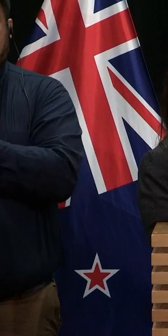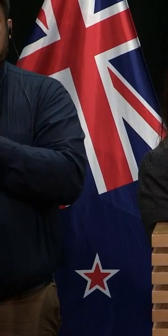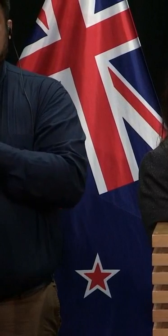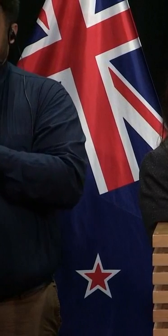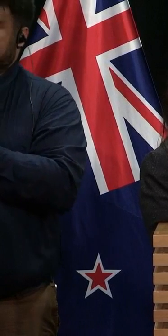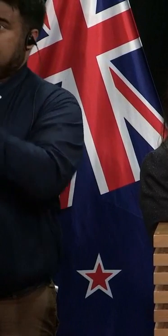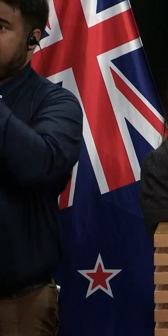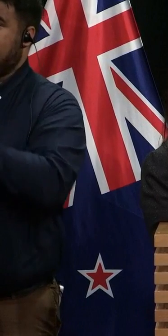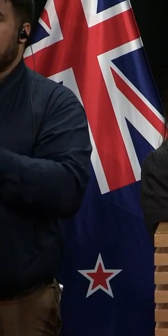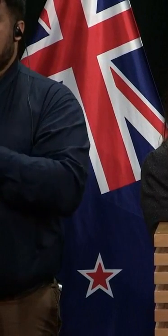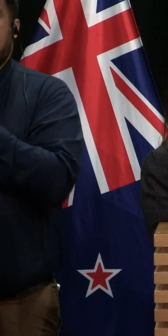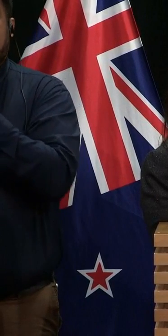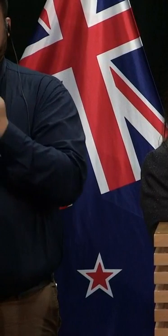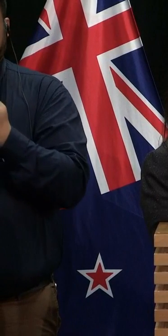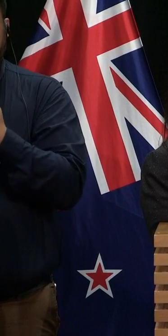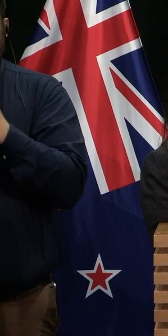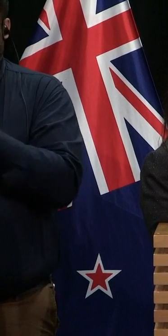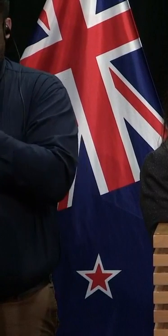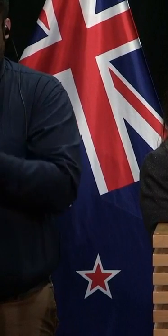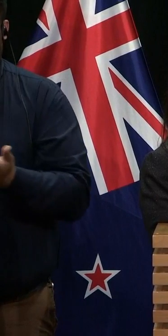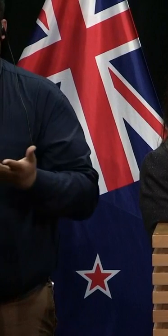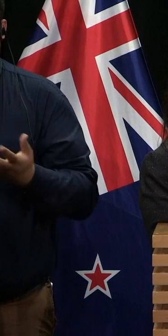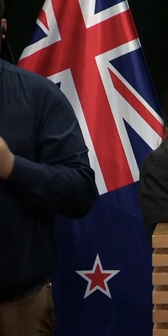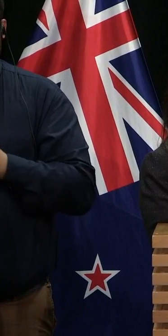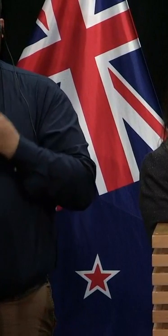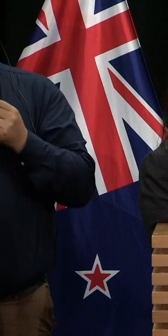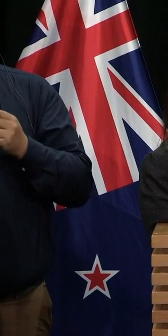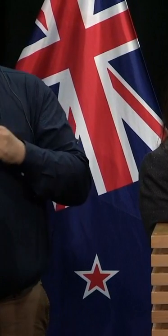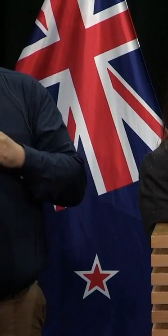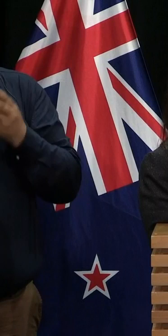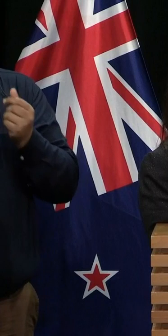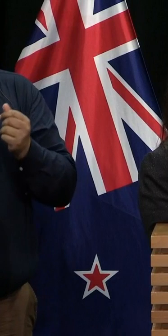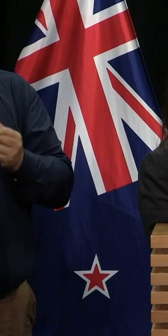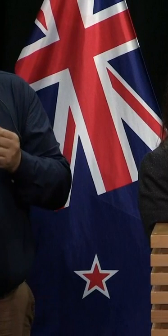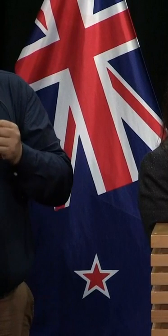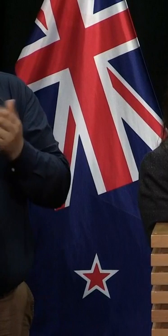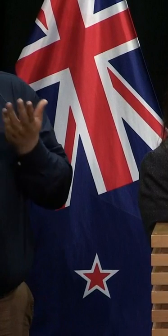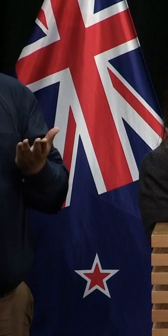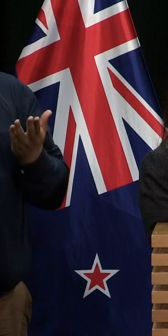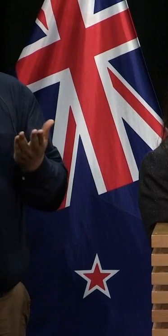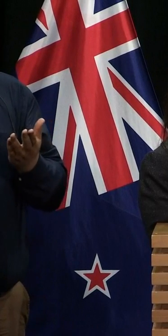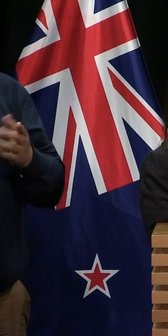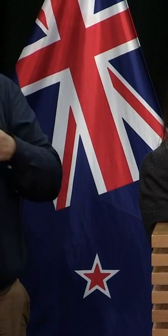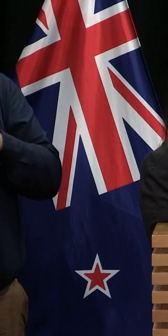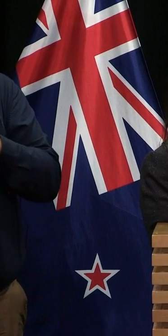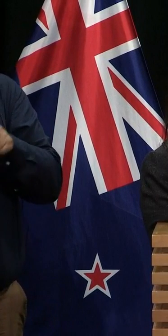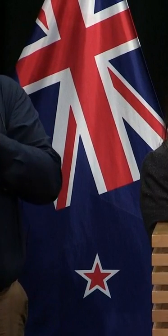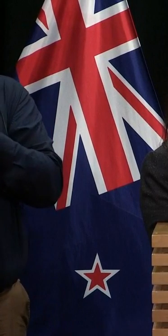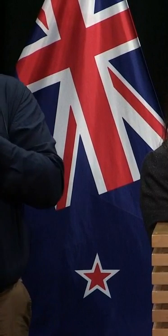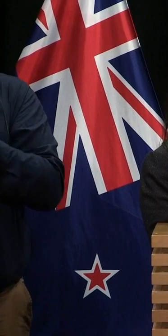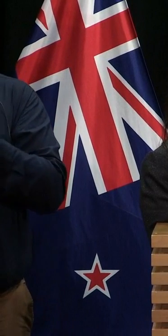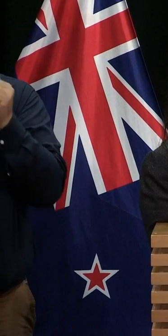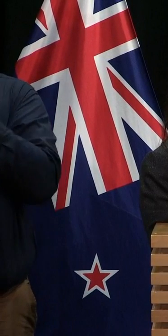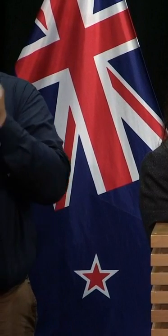1950s, many of the alleged victims will be elderly. If we're talking about restorative justice, how can